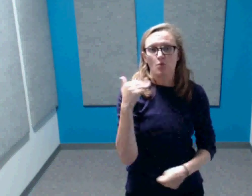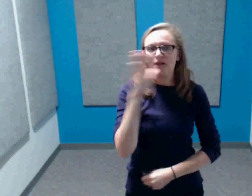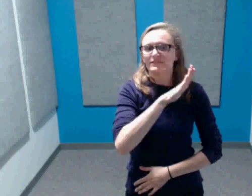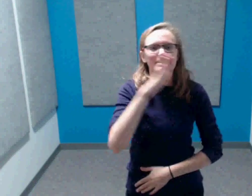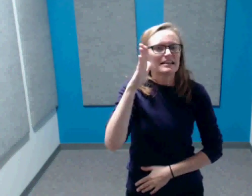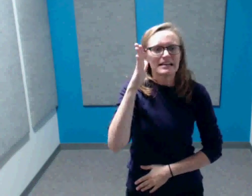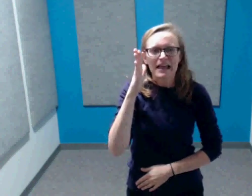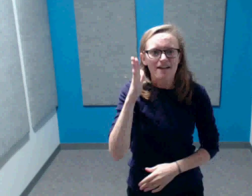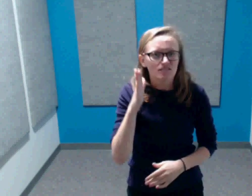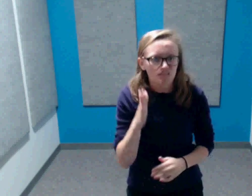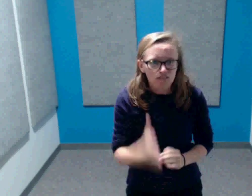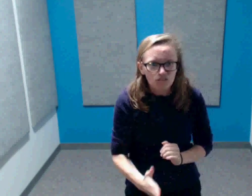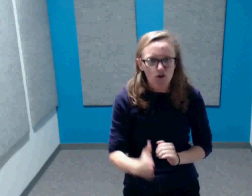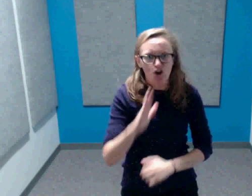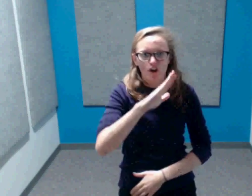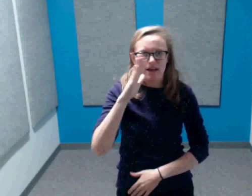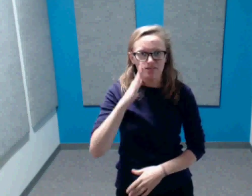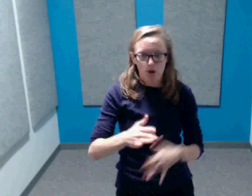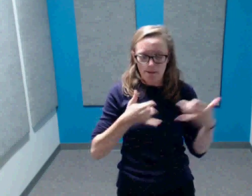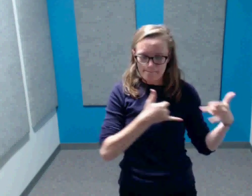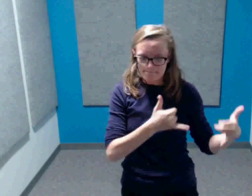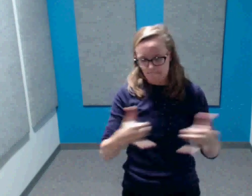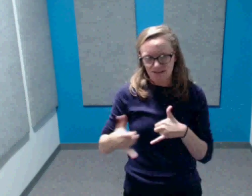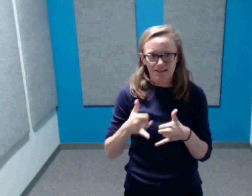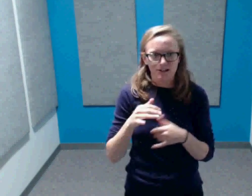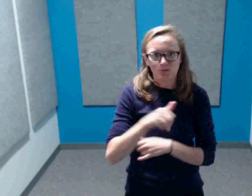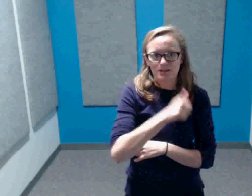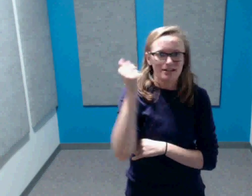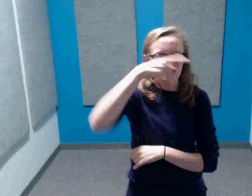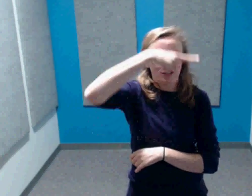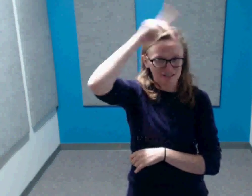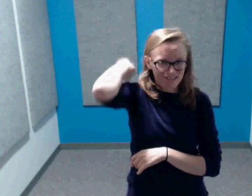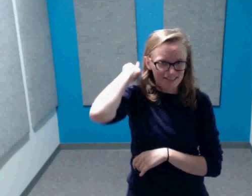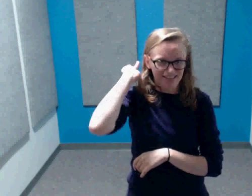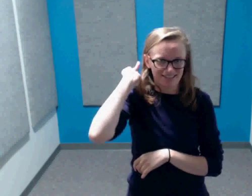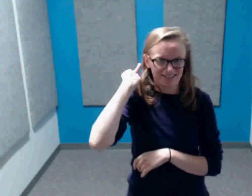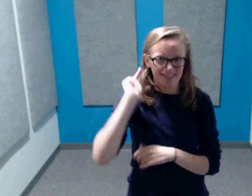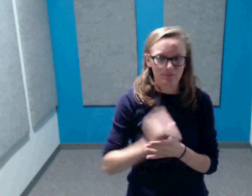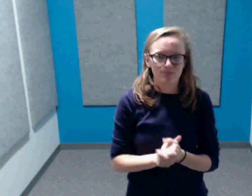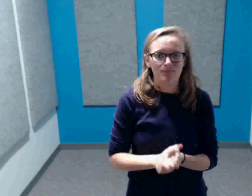again, once in my life, ever played with another skunk. Now, let me tell you something.